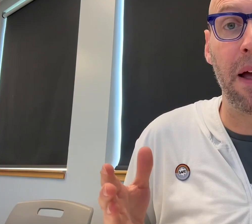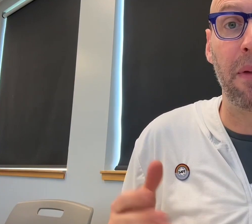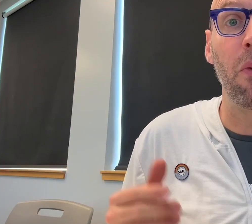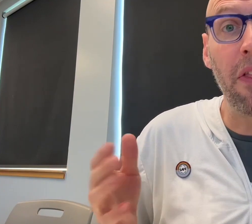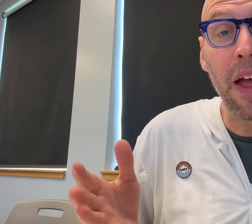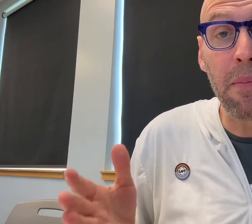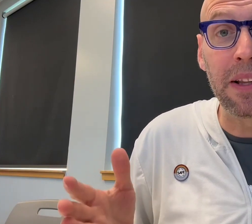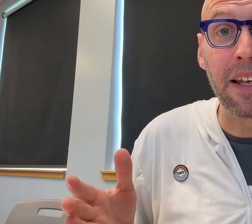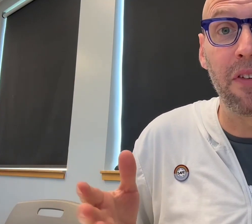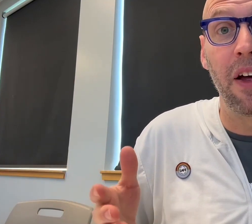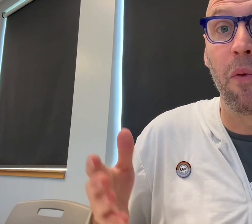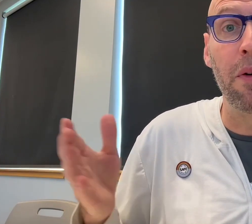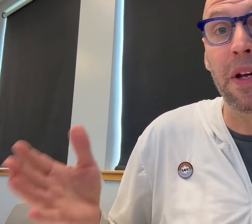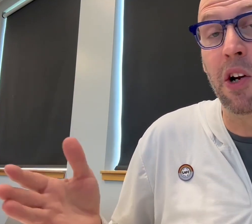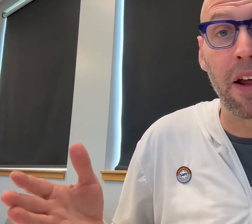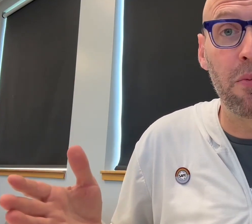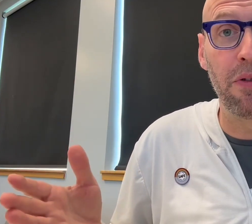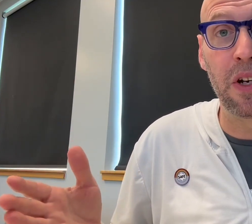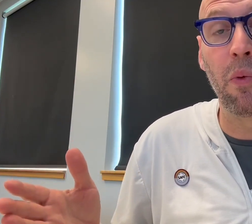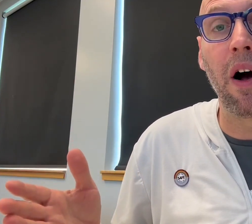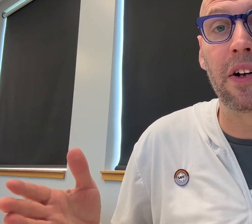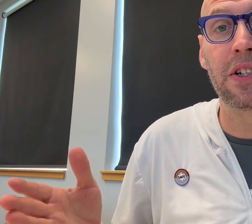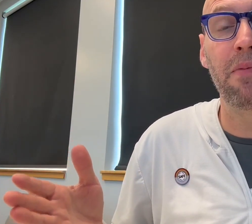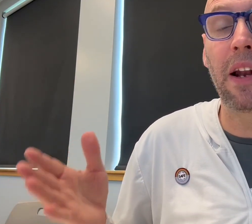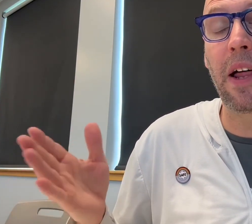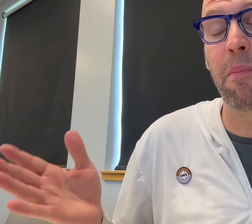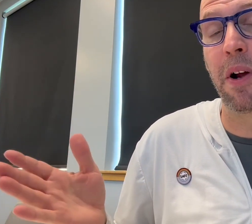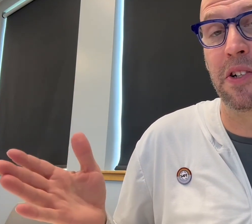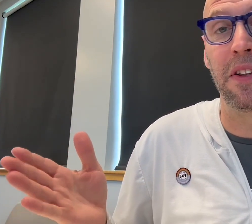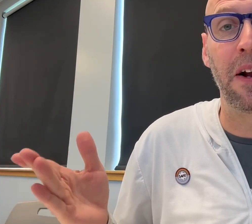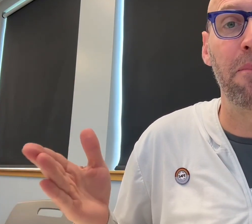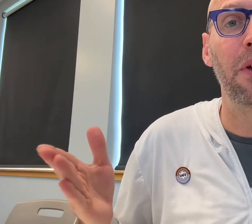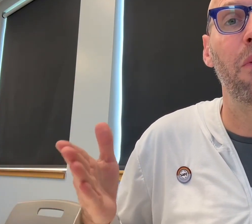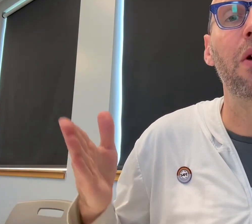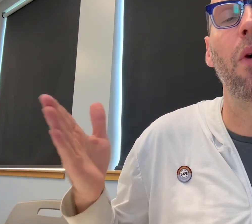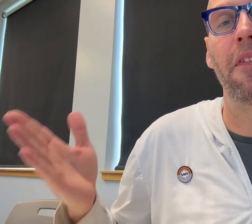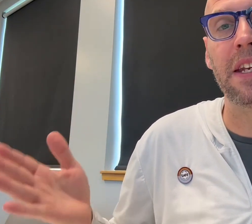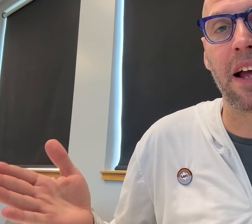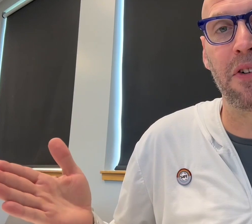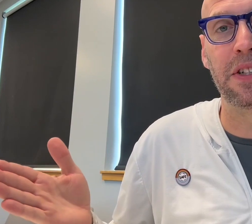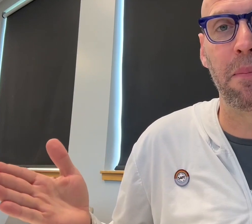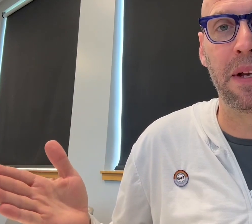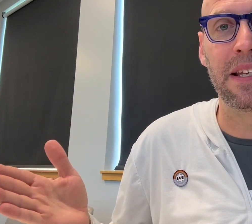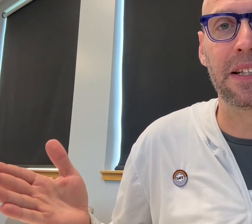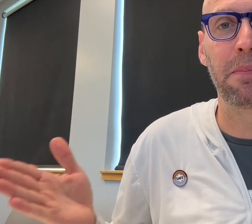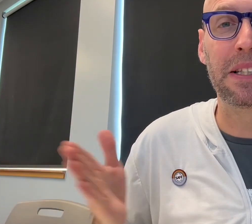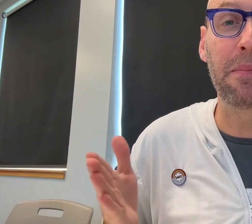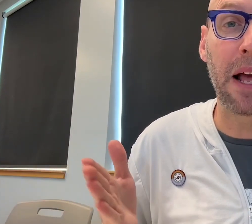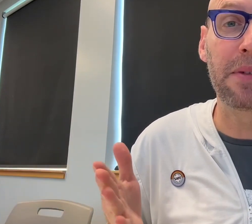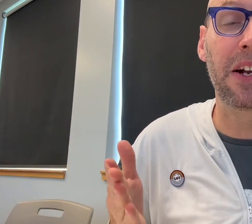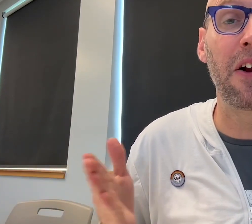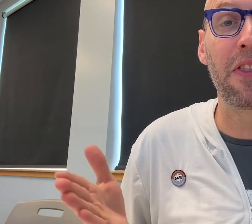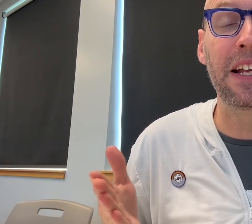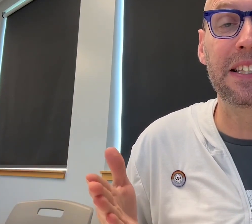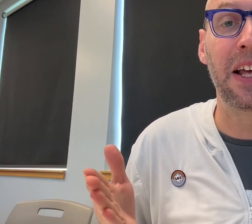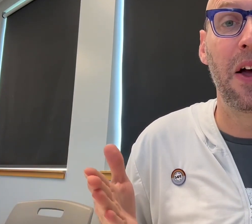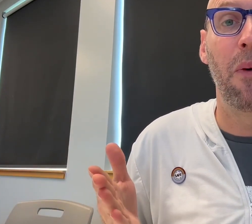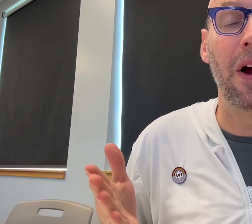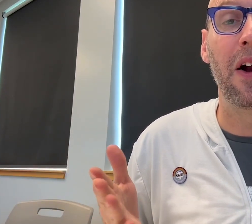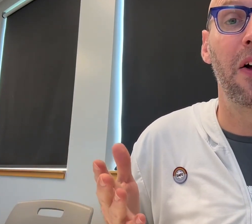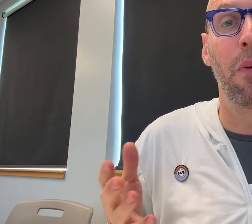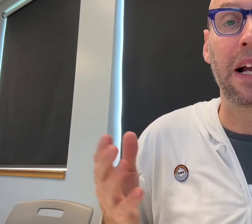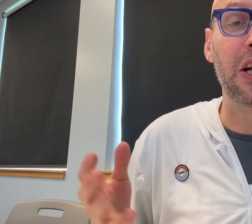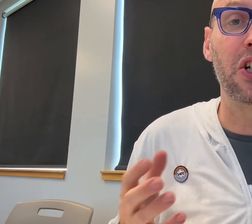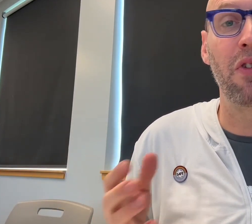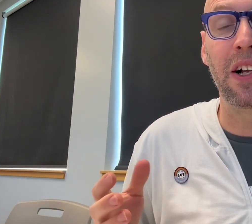from them, like what they believe would be a great movie to watch. Not a lot of pressure there. We want the diverse opinions. But sometimes there are things